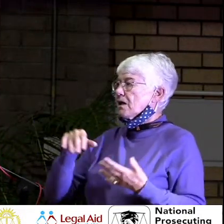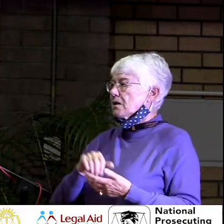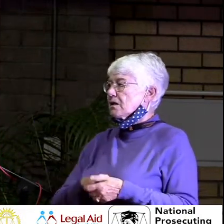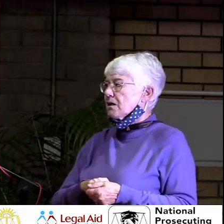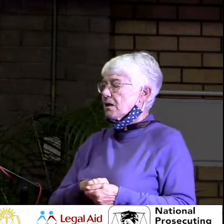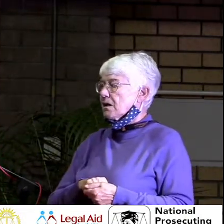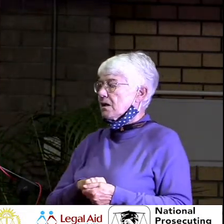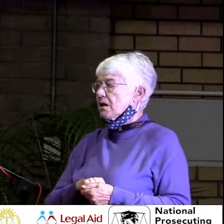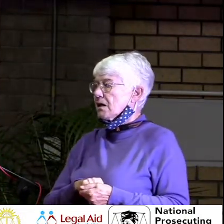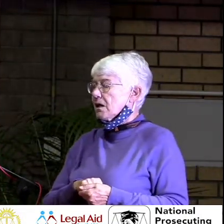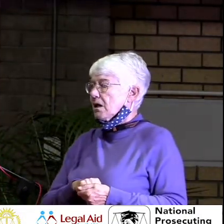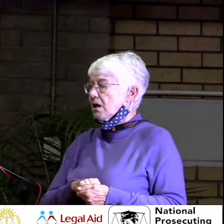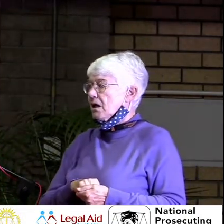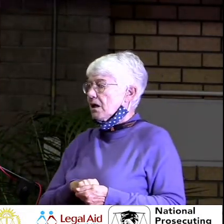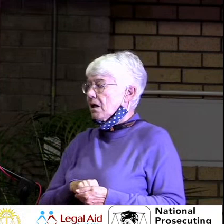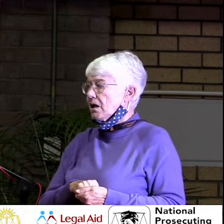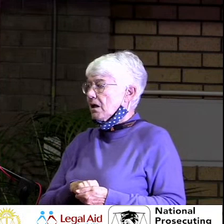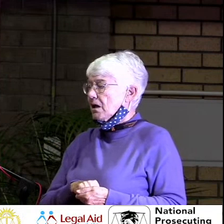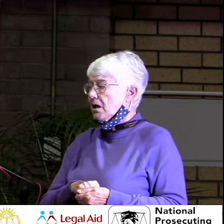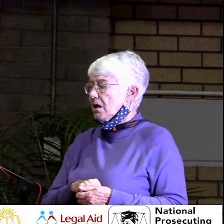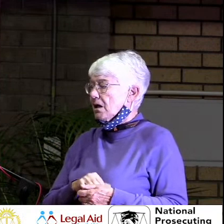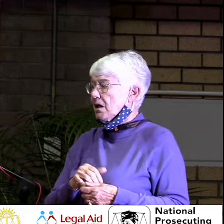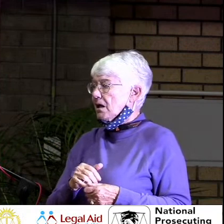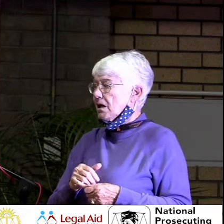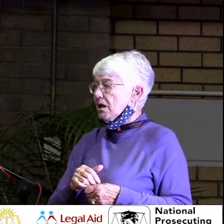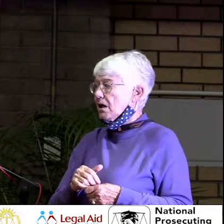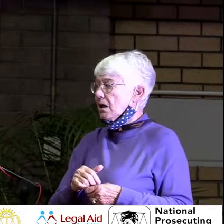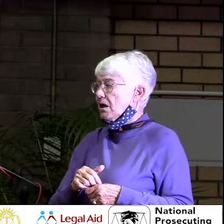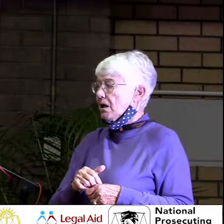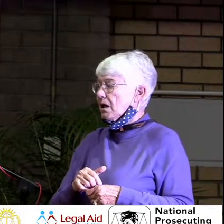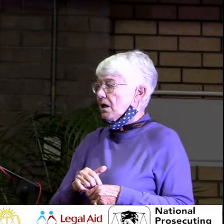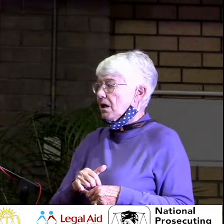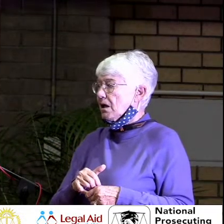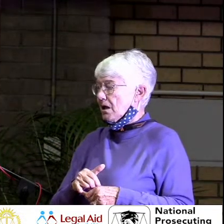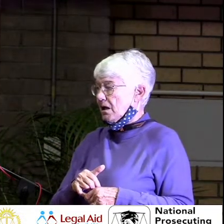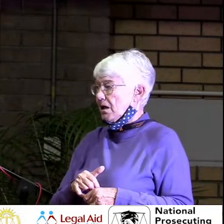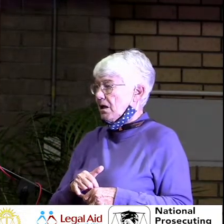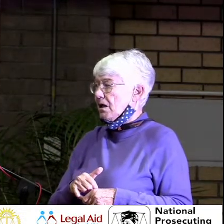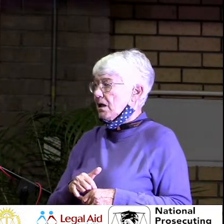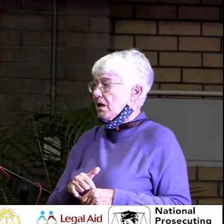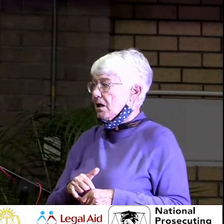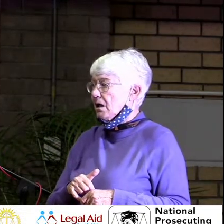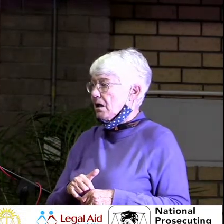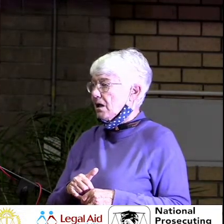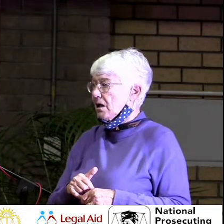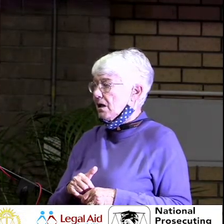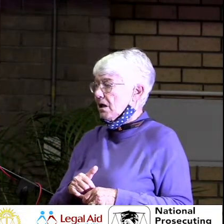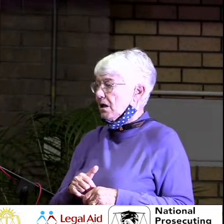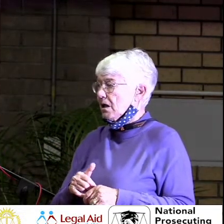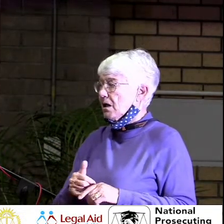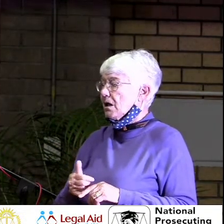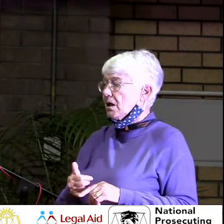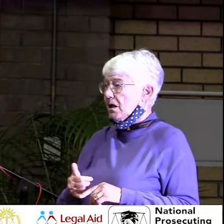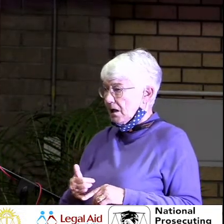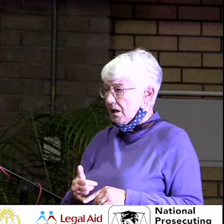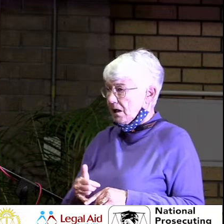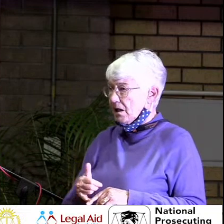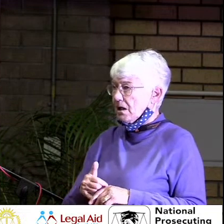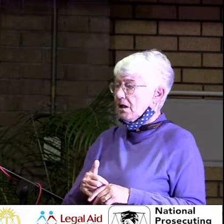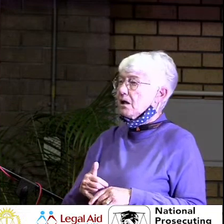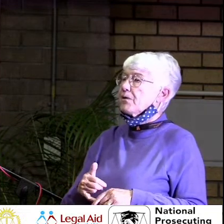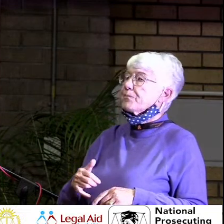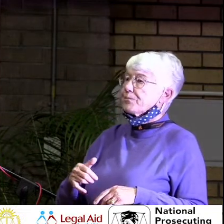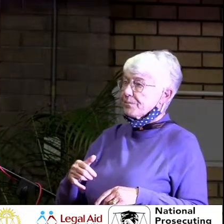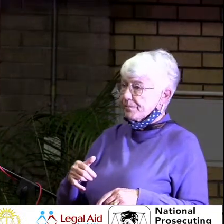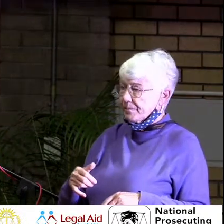a correctional facility itself, an offender is being raped by another. So it is another form of